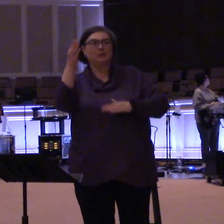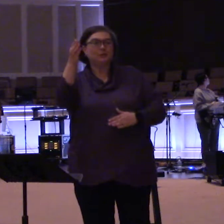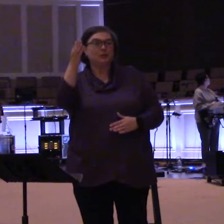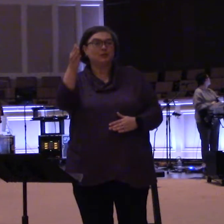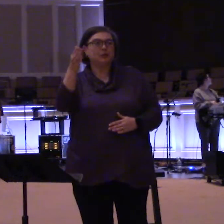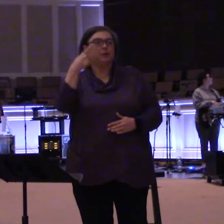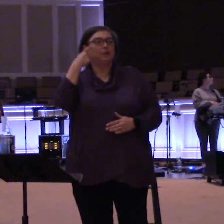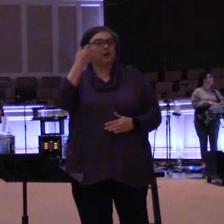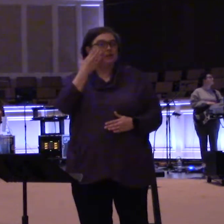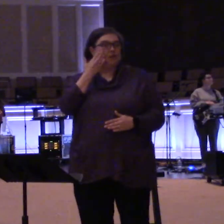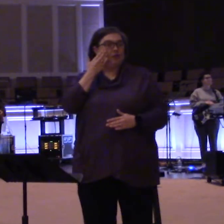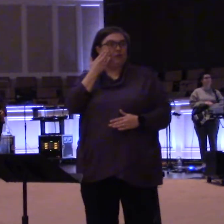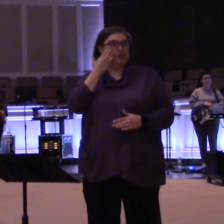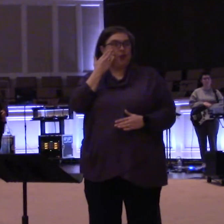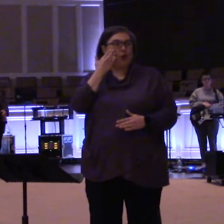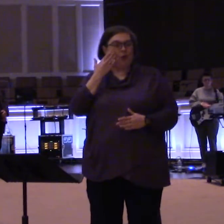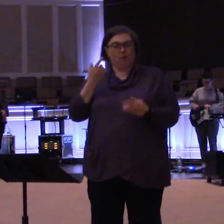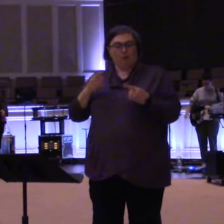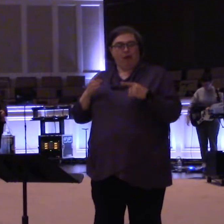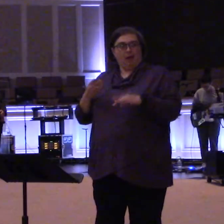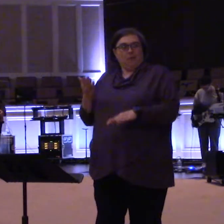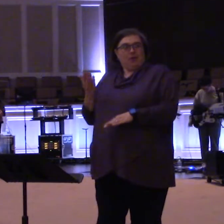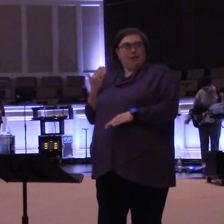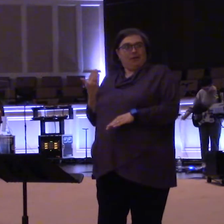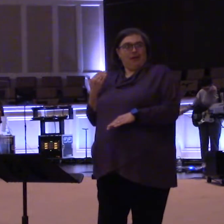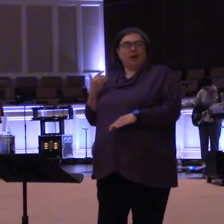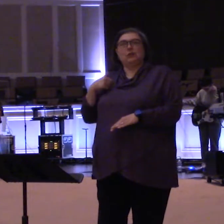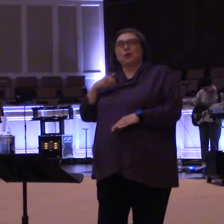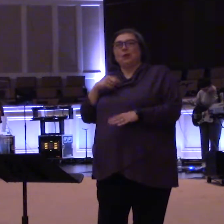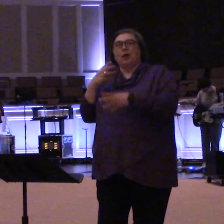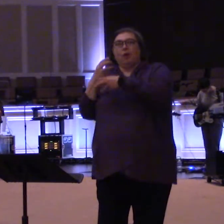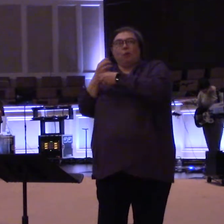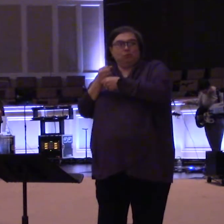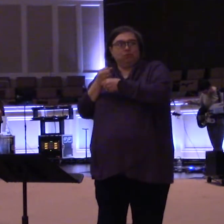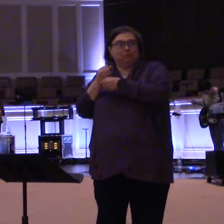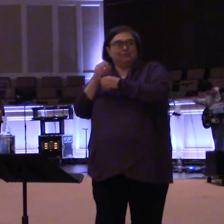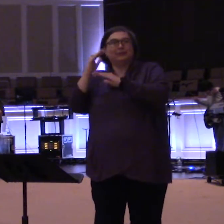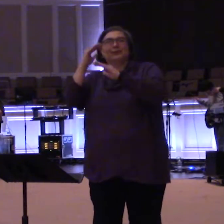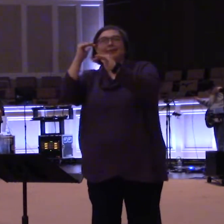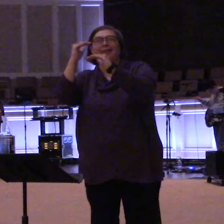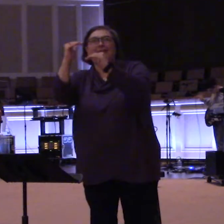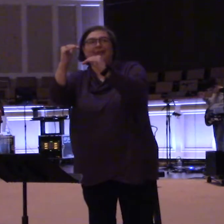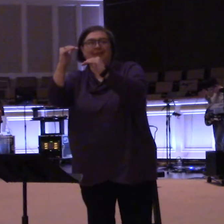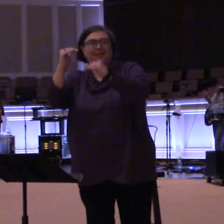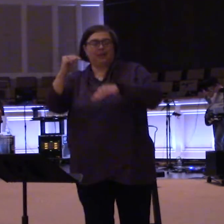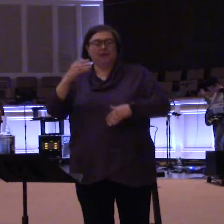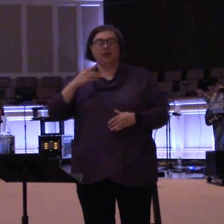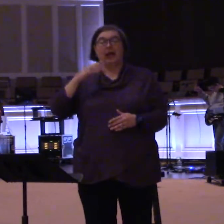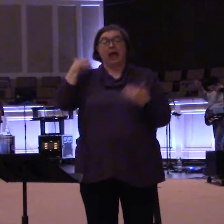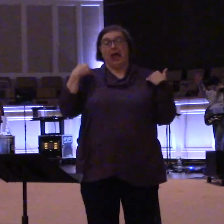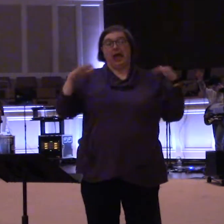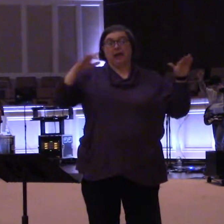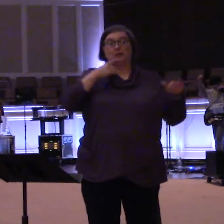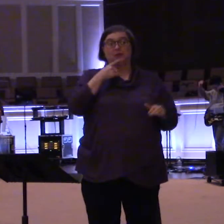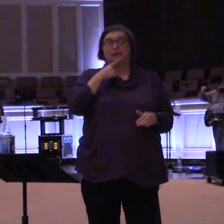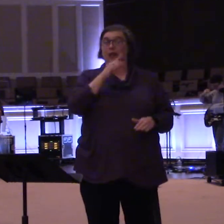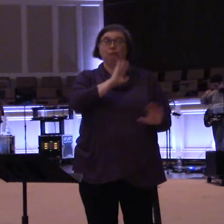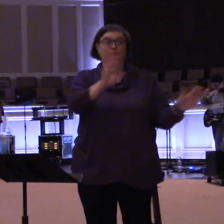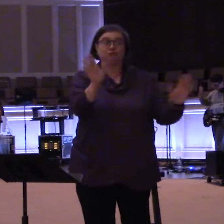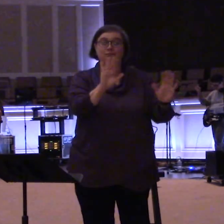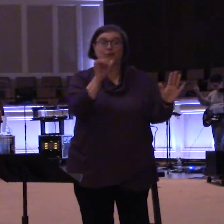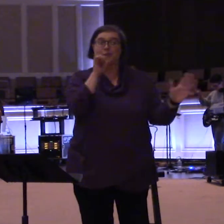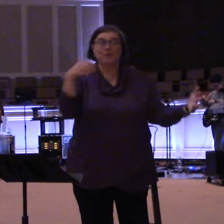before. The announcement of hope reverberates throughout all time. Angels still say, "Do not be